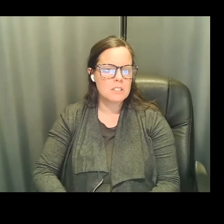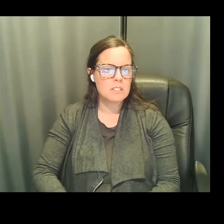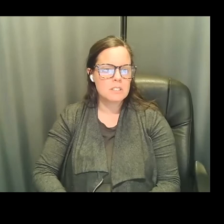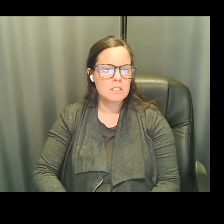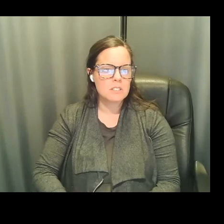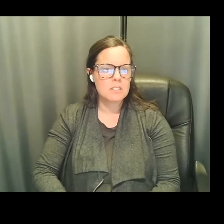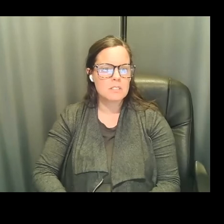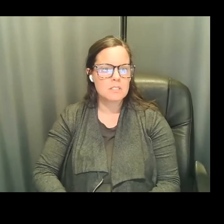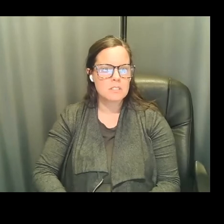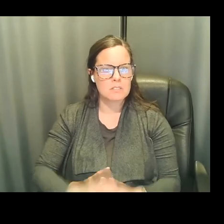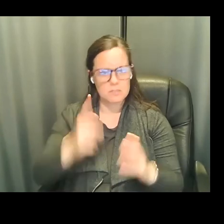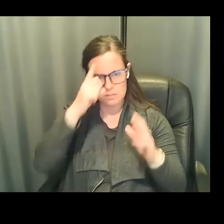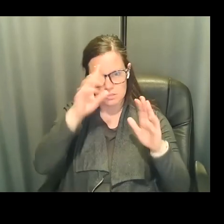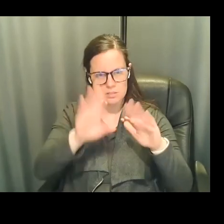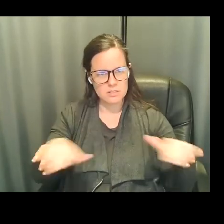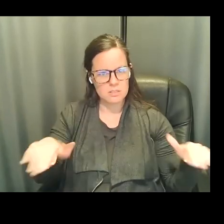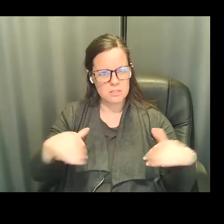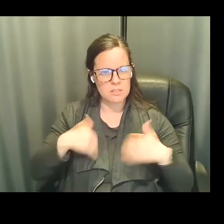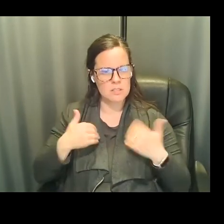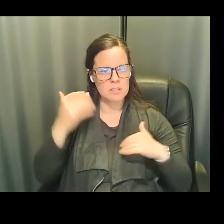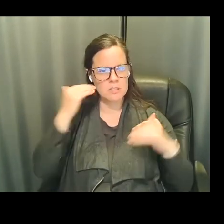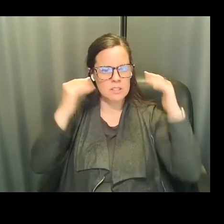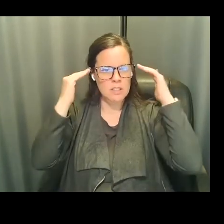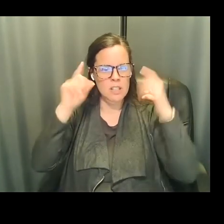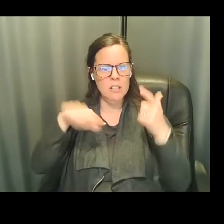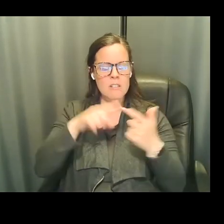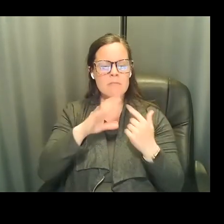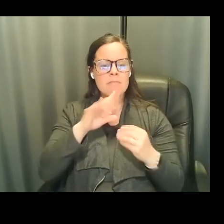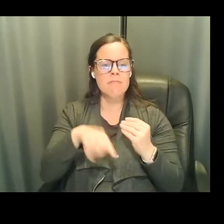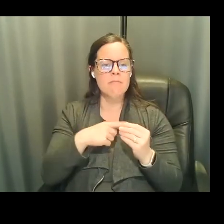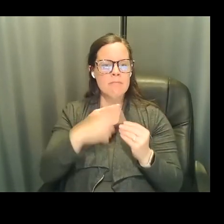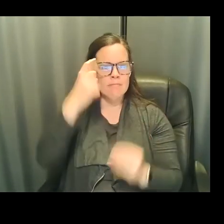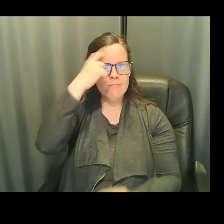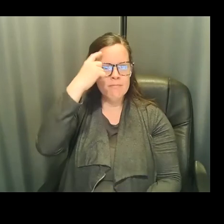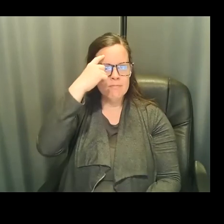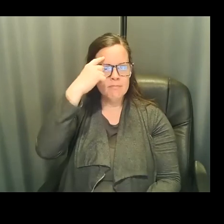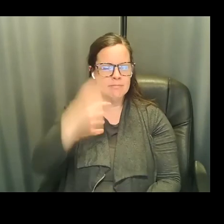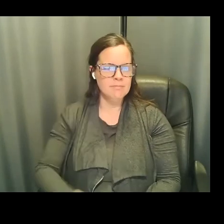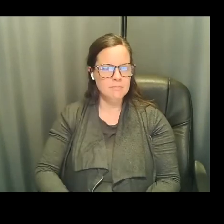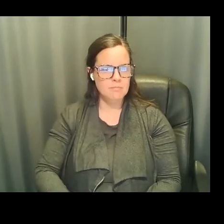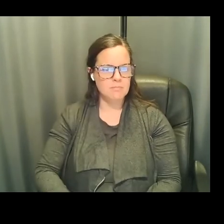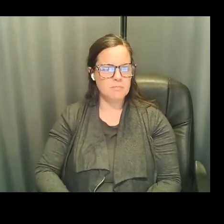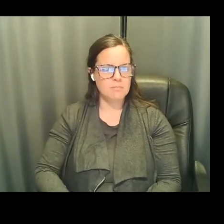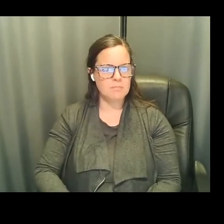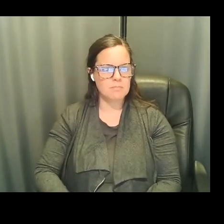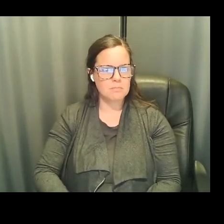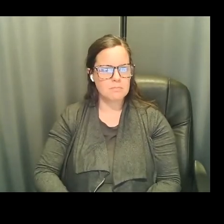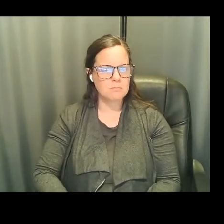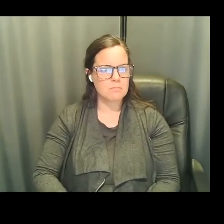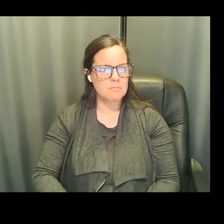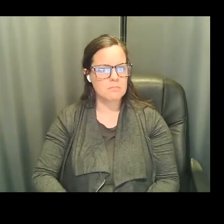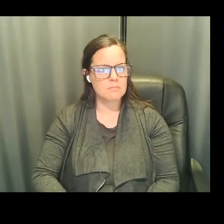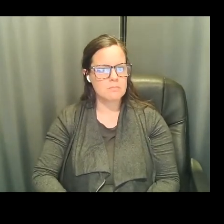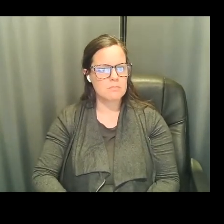For children and young adults, when we talk about mentally, it's really it's